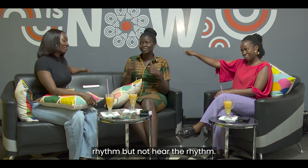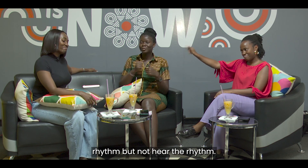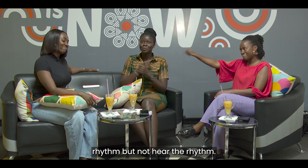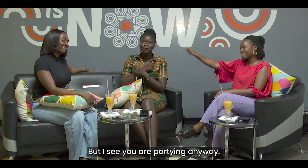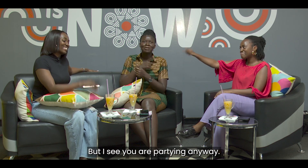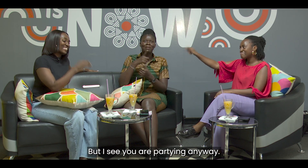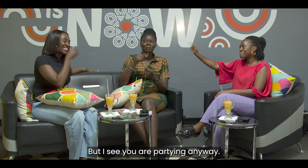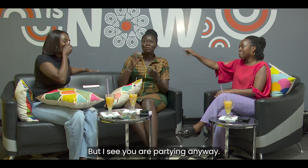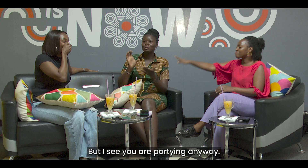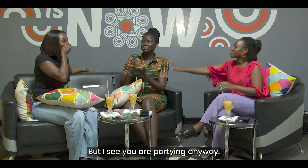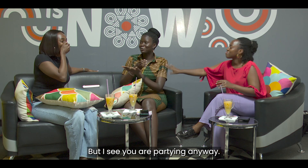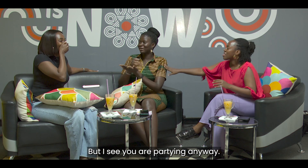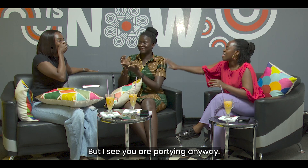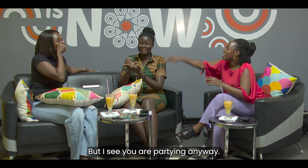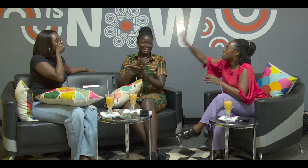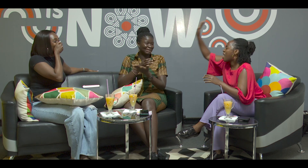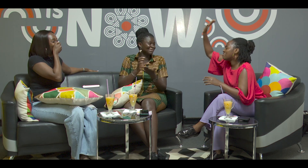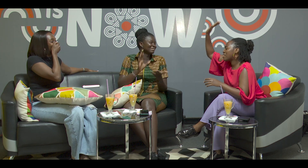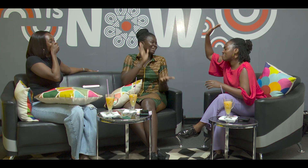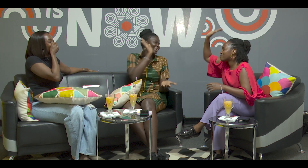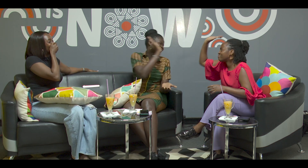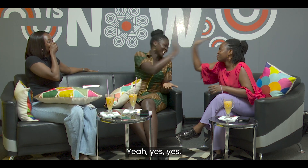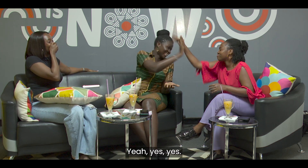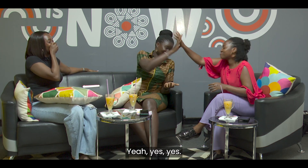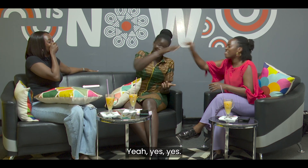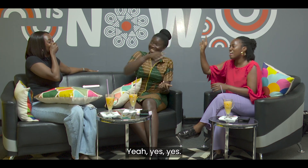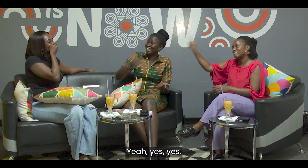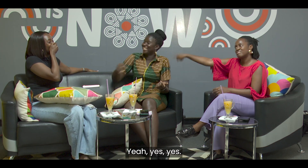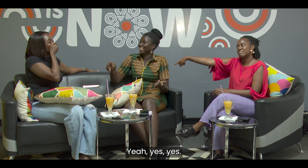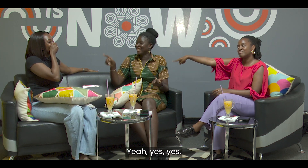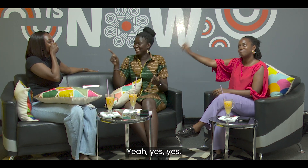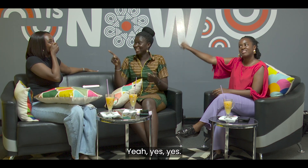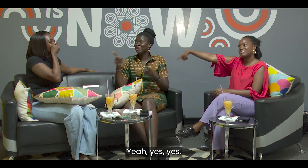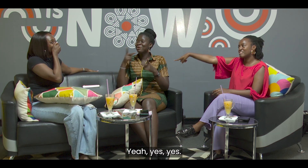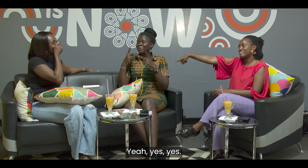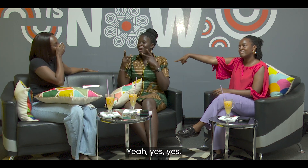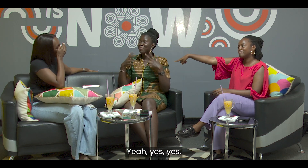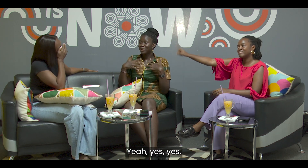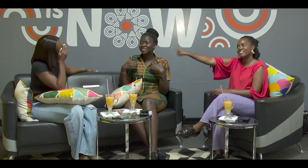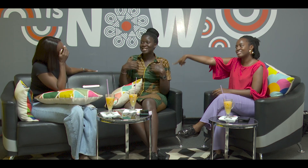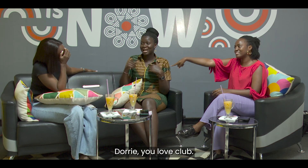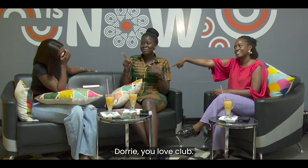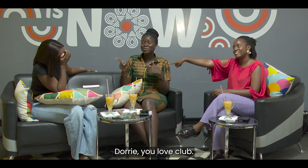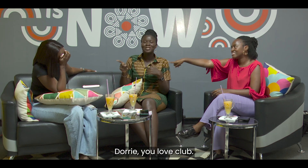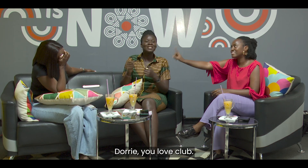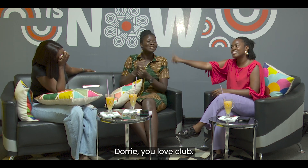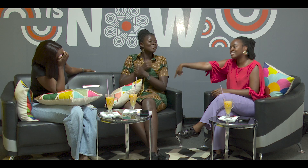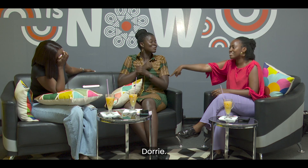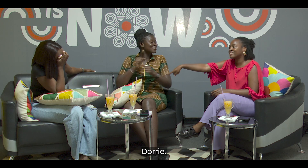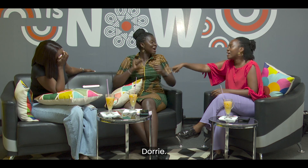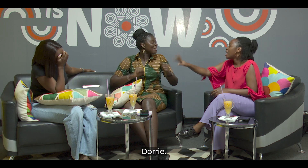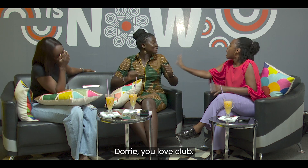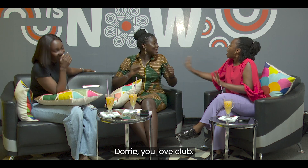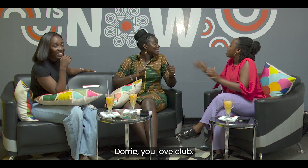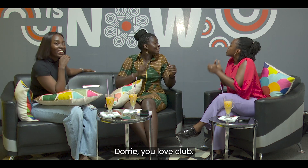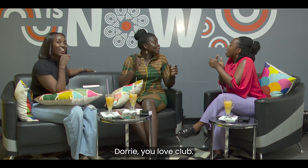But I see you're a party animal. Yours is yes. Doreen, you love club. Doric. Doreen, you love club. You